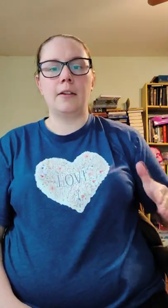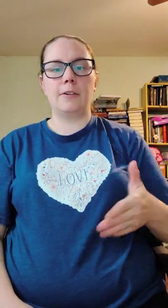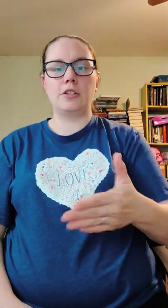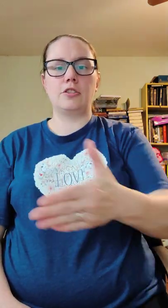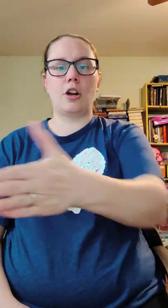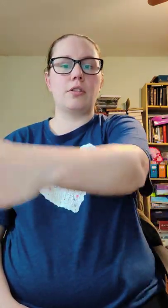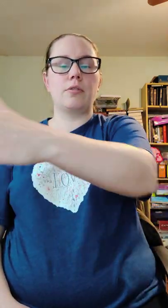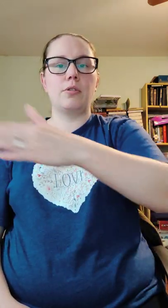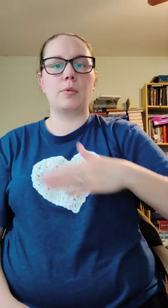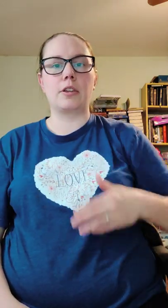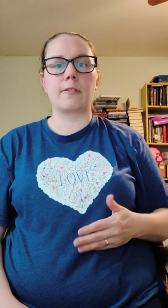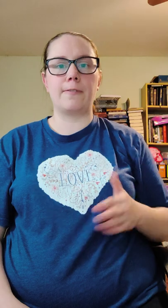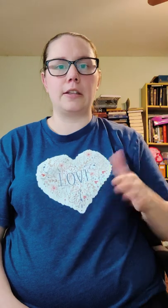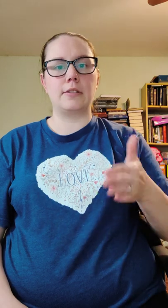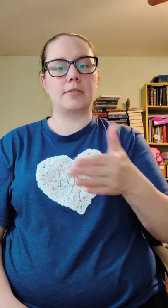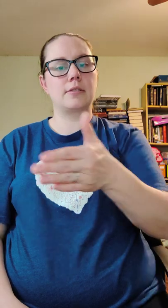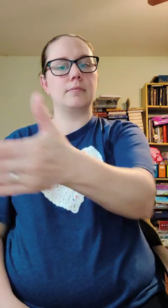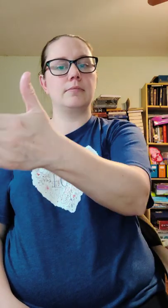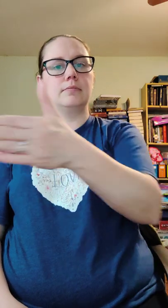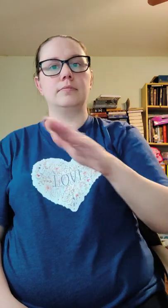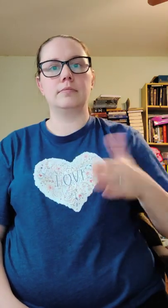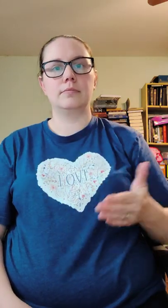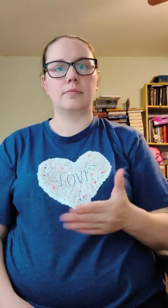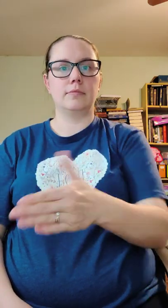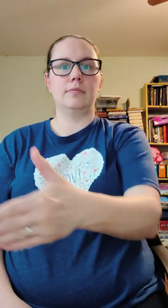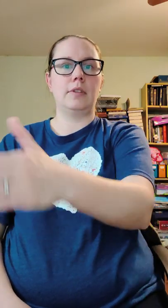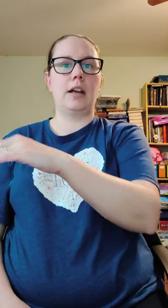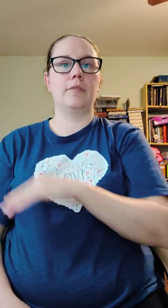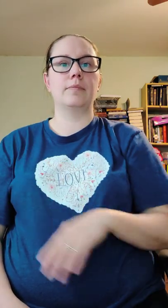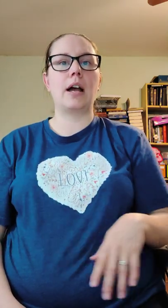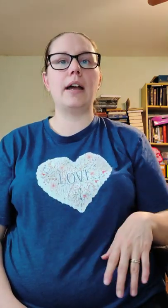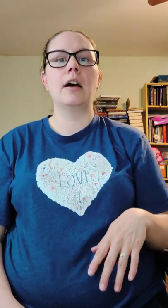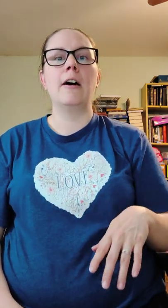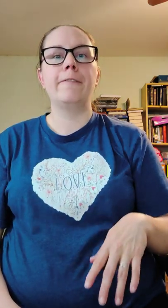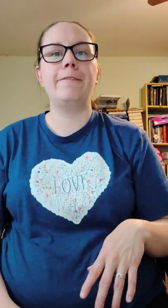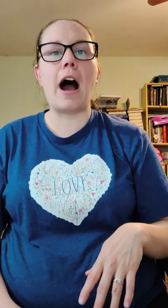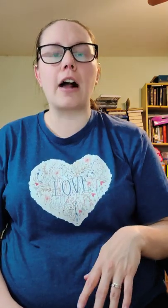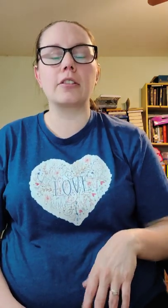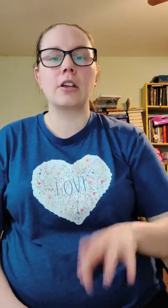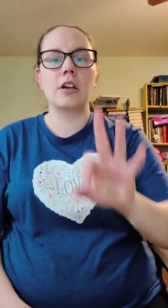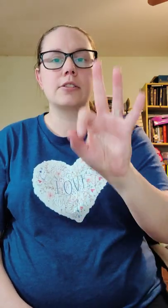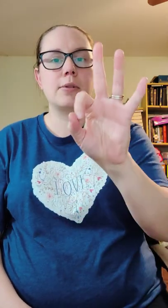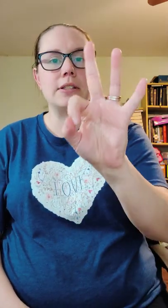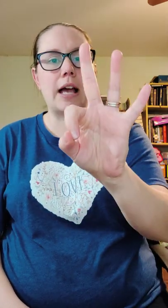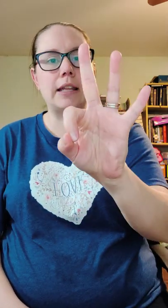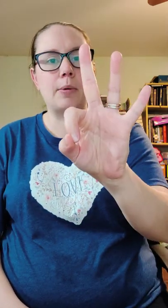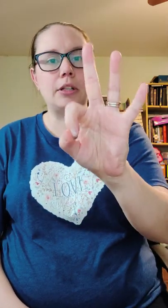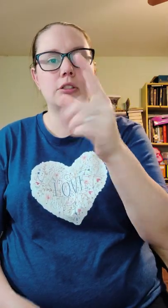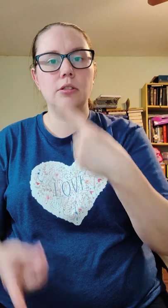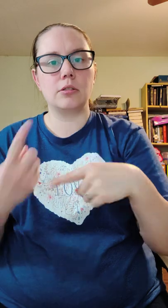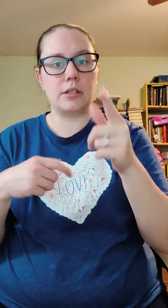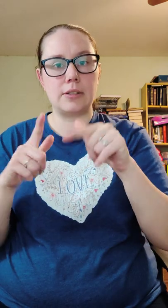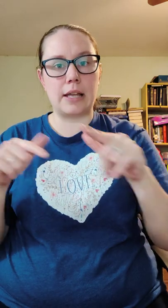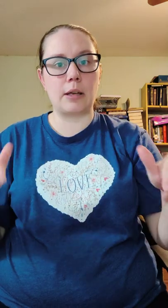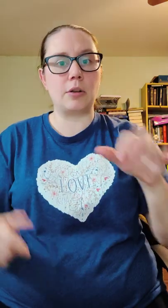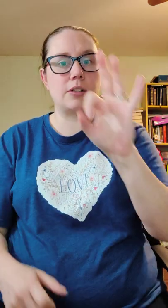Fish dart through with their fins. There. Okay. Fox. So, in sign language, in sign language,